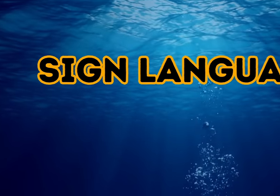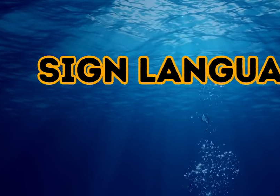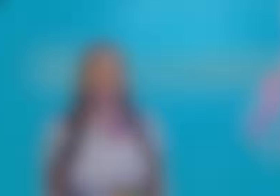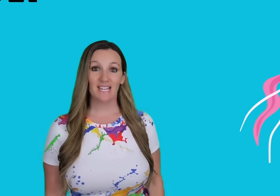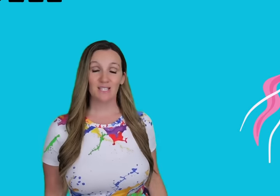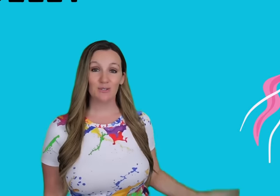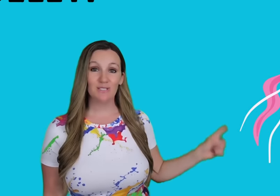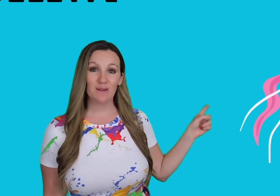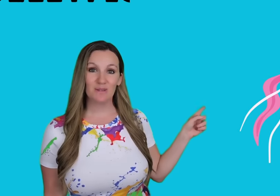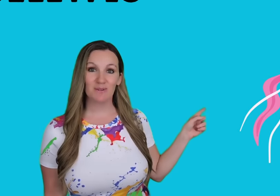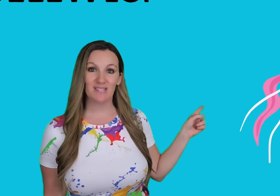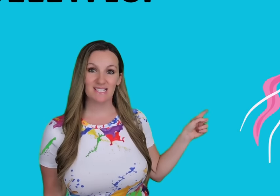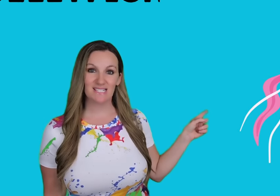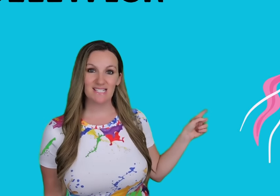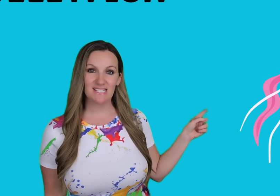Can you tell me what this is?